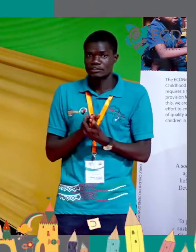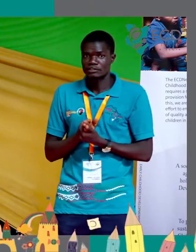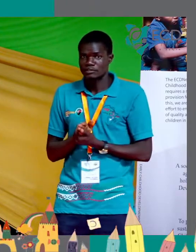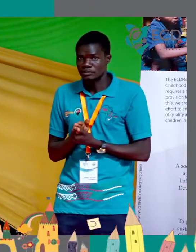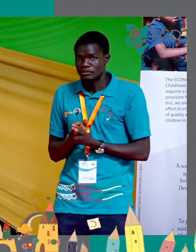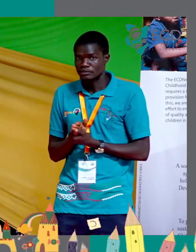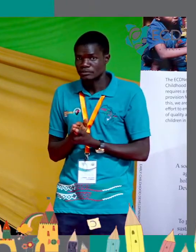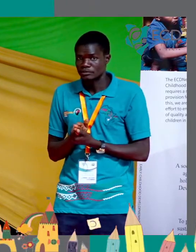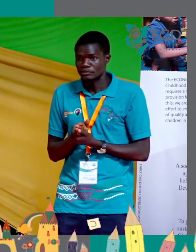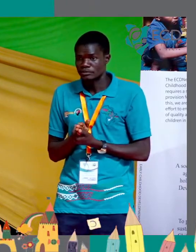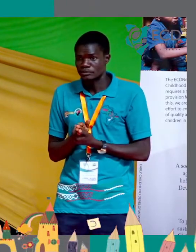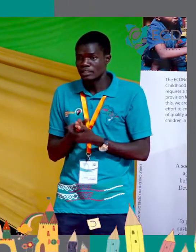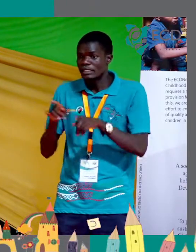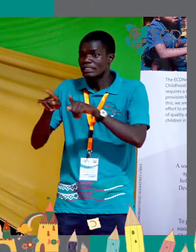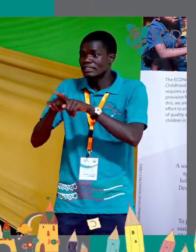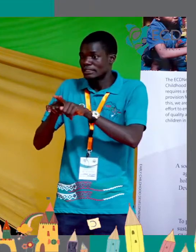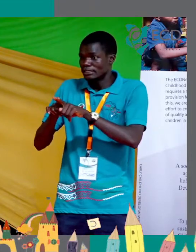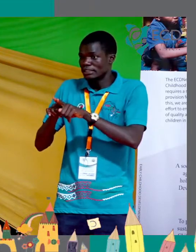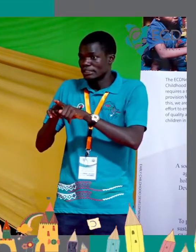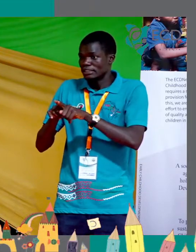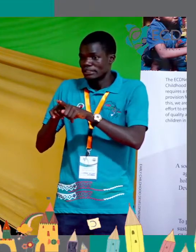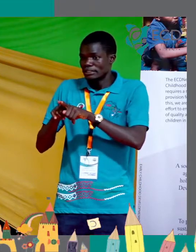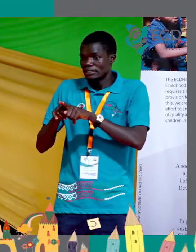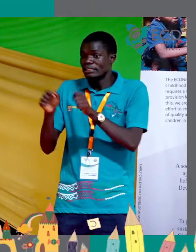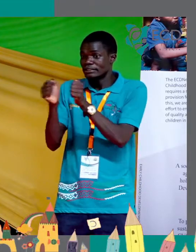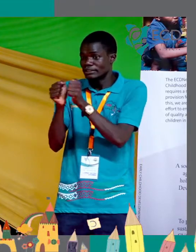across those penal facilities.